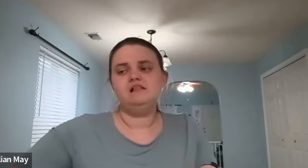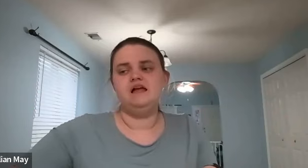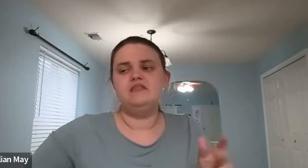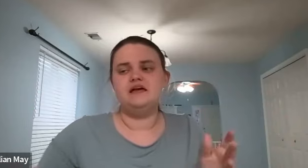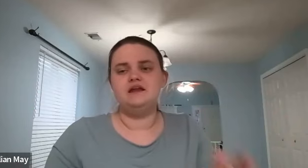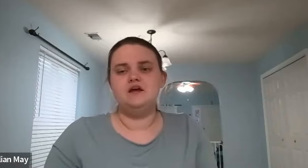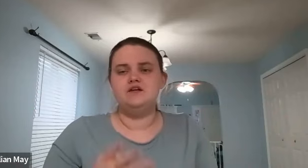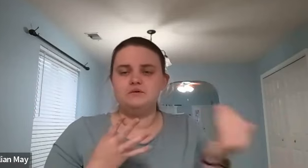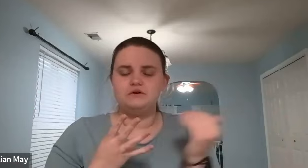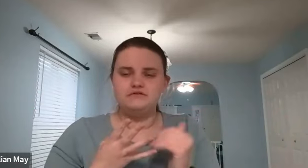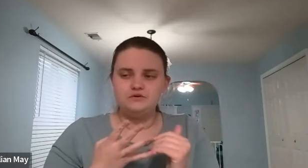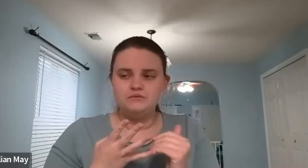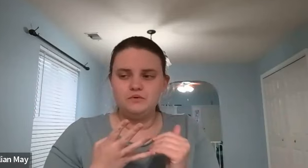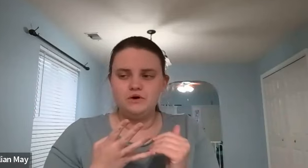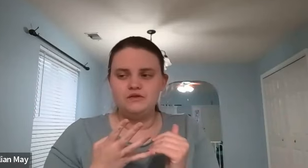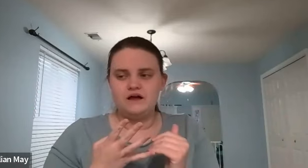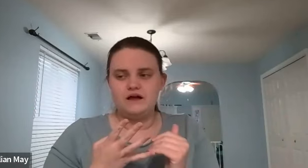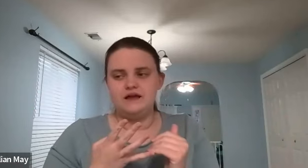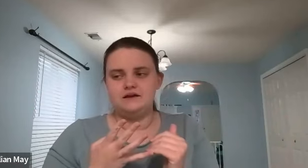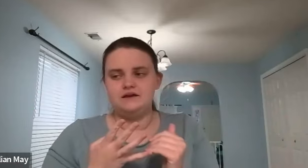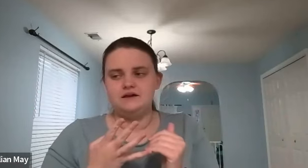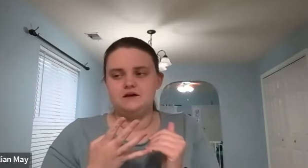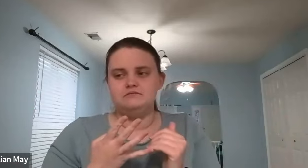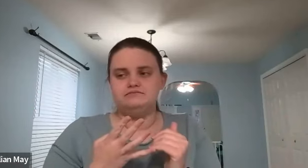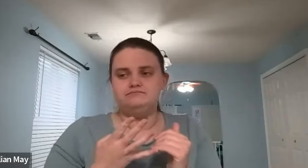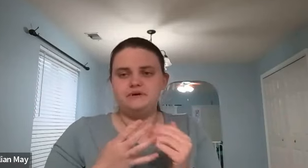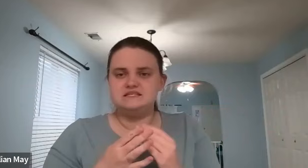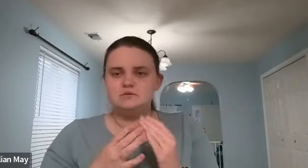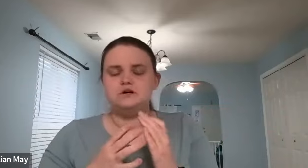And then there were a few more like basic words